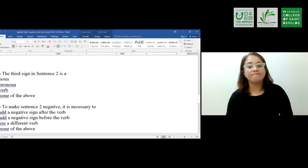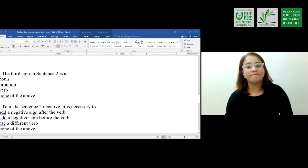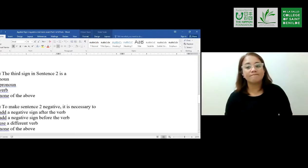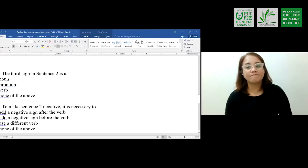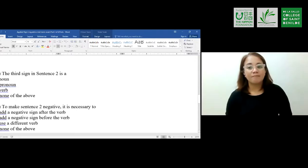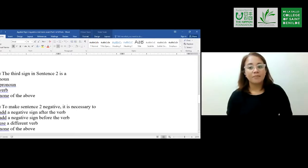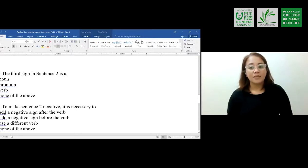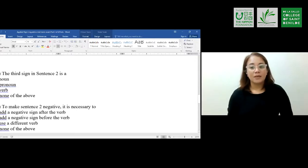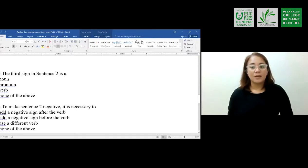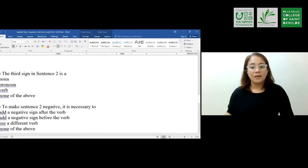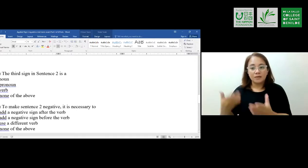Mongo